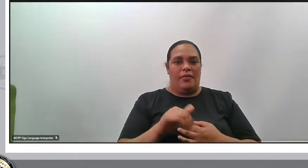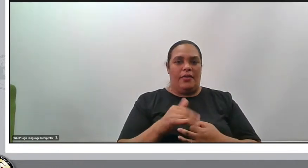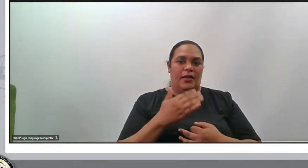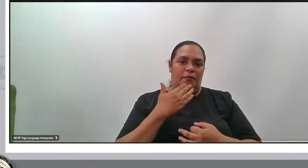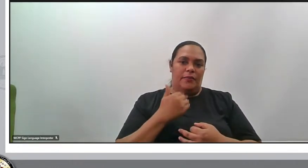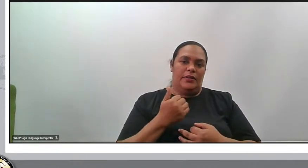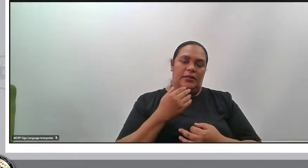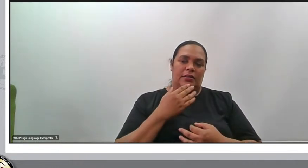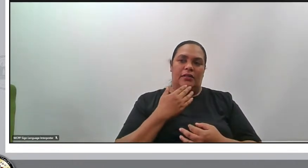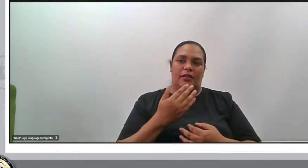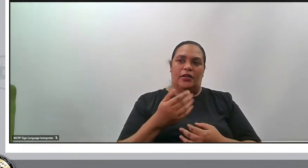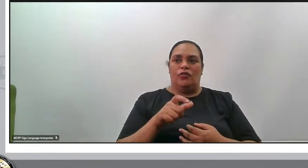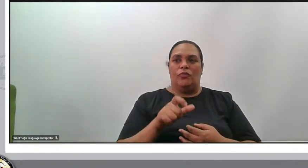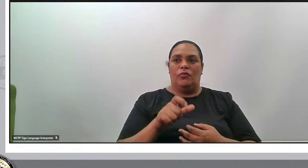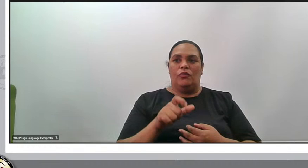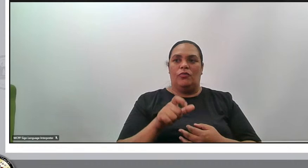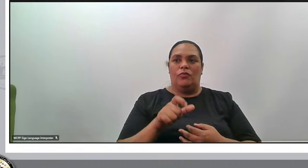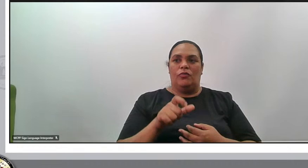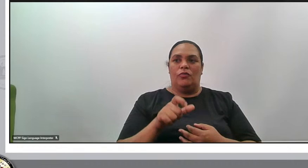Thank you, Chairperson.